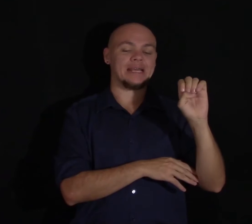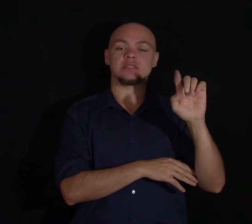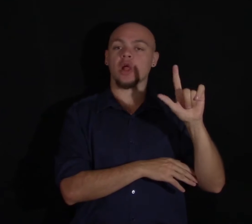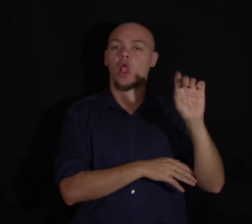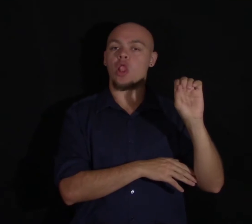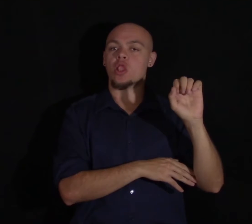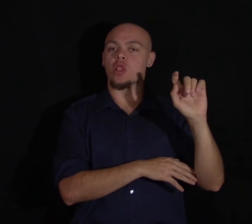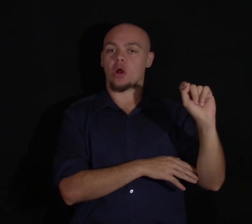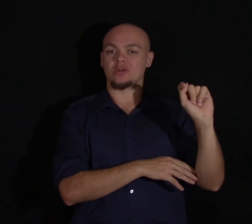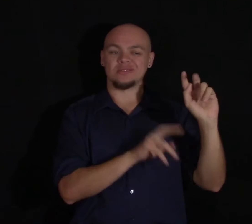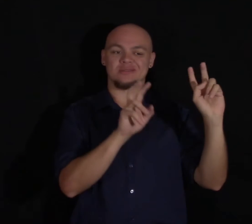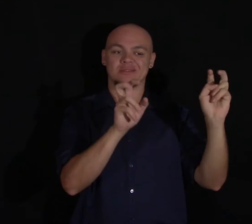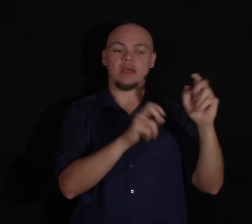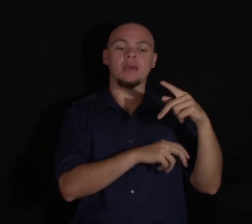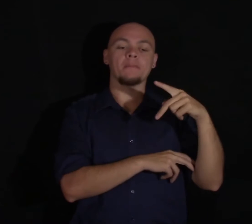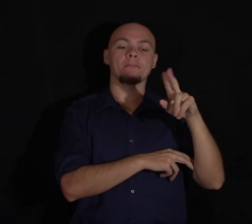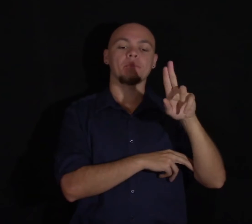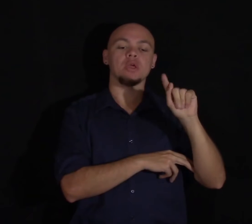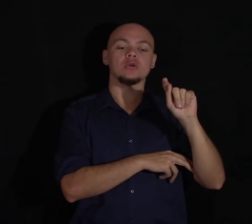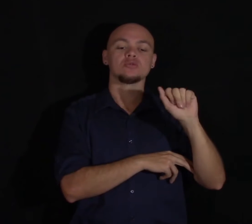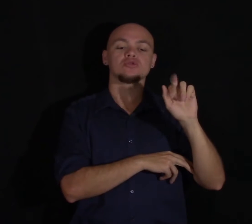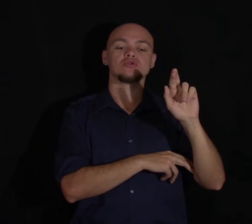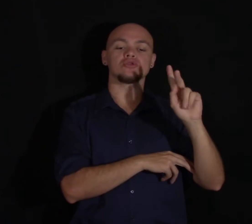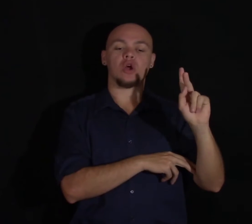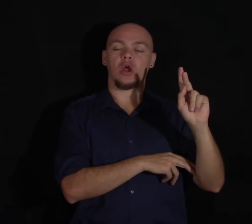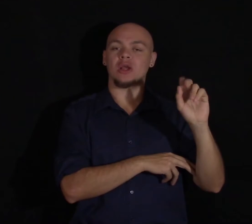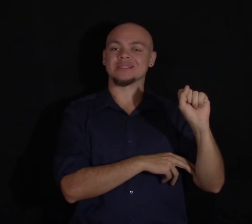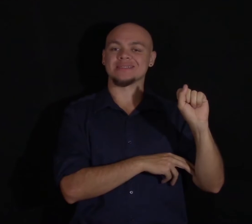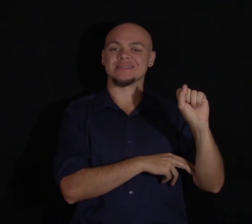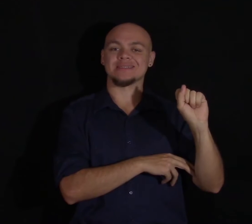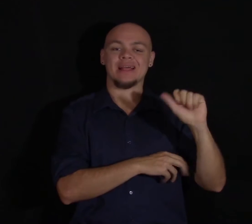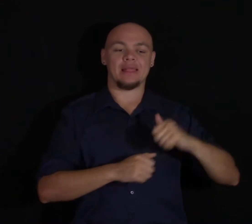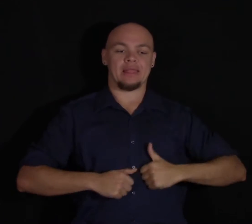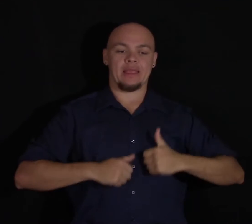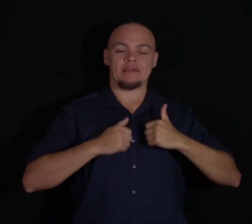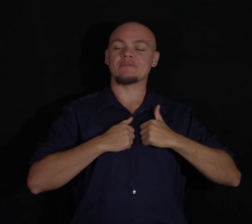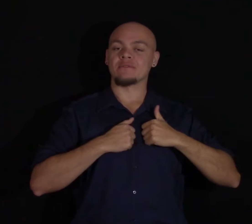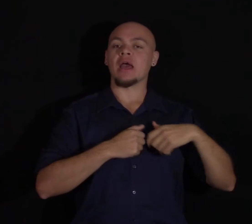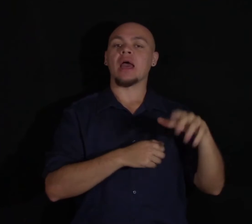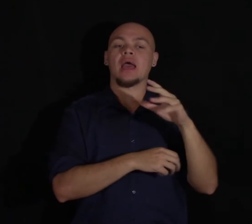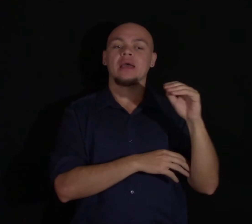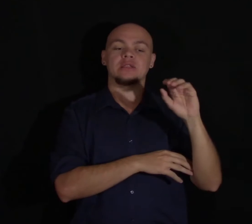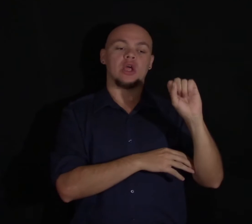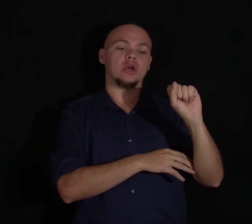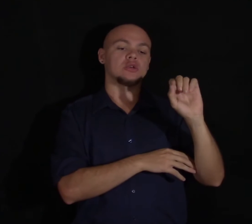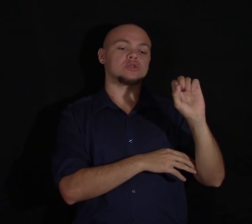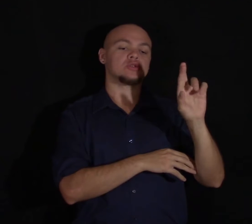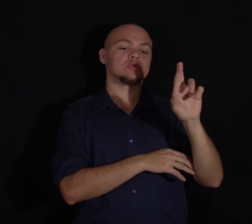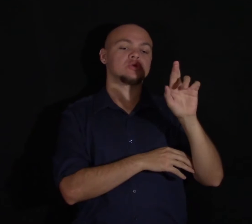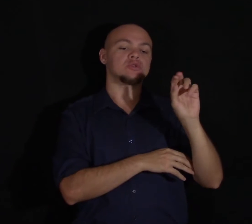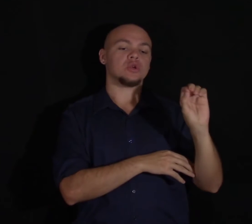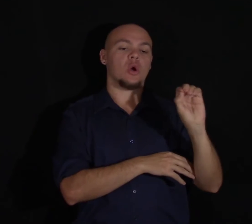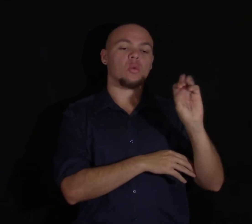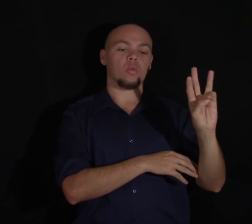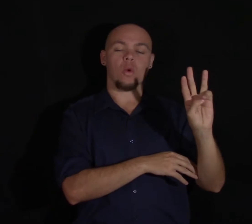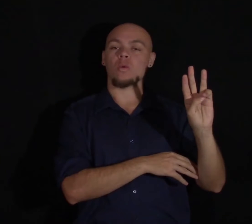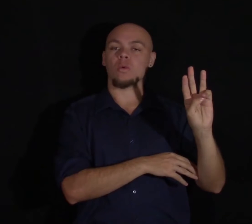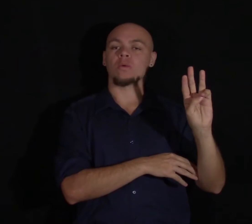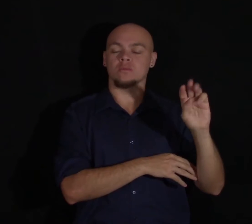Plutarch's Lives, and the Sorrows of Werther. The possession of these treasures gave me extreme